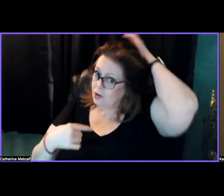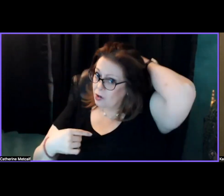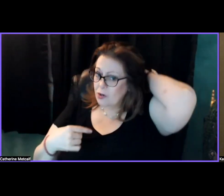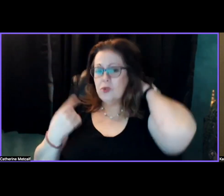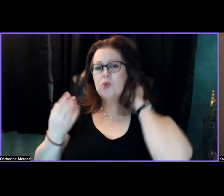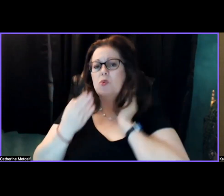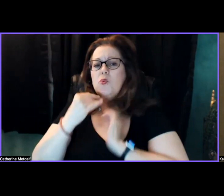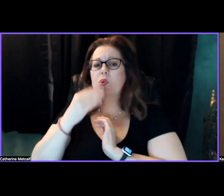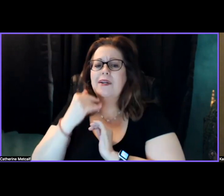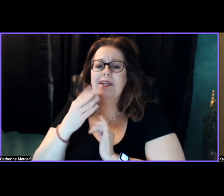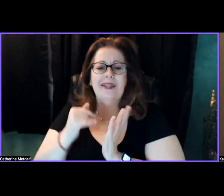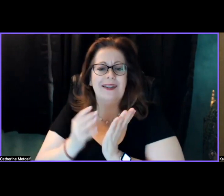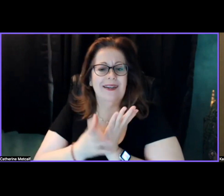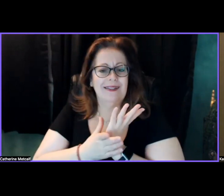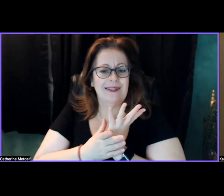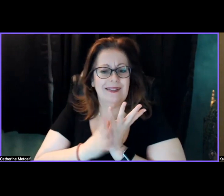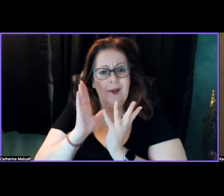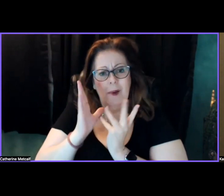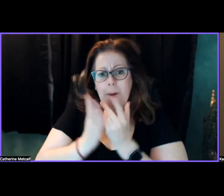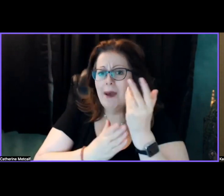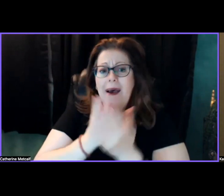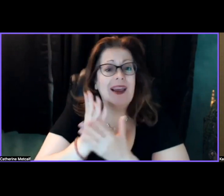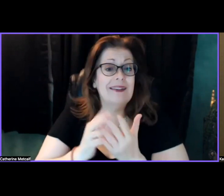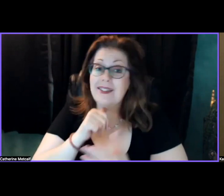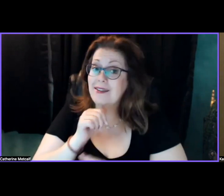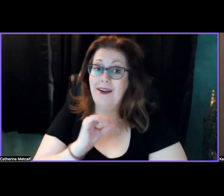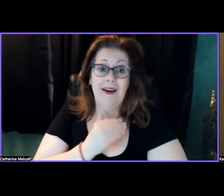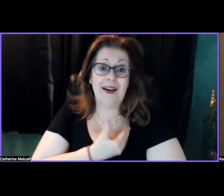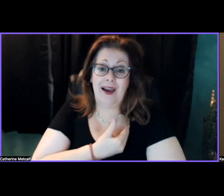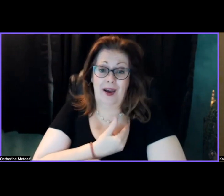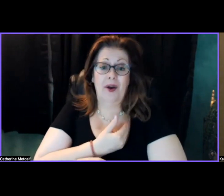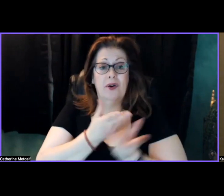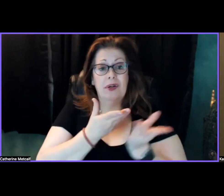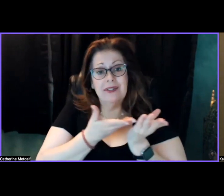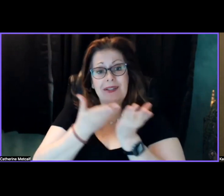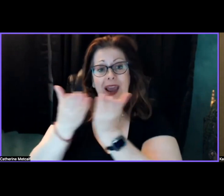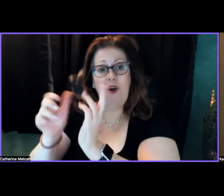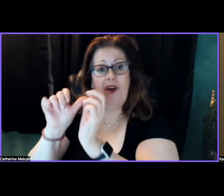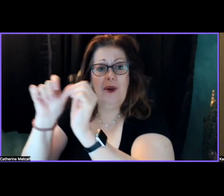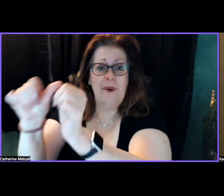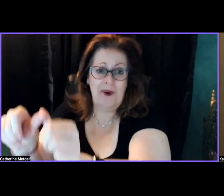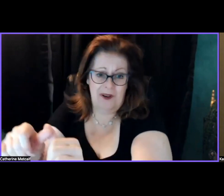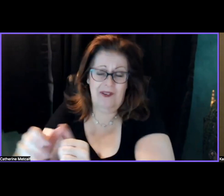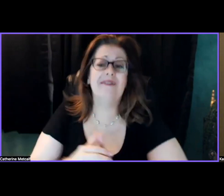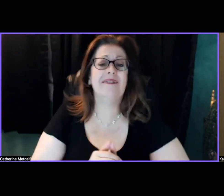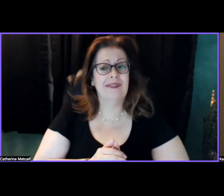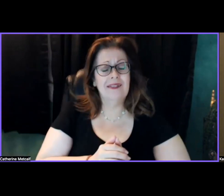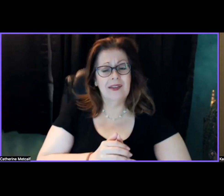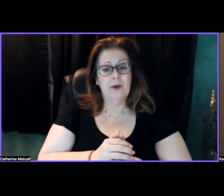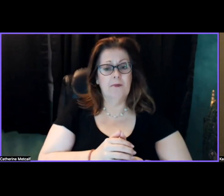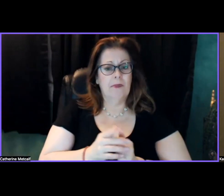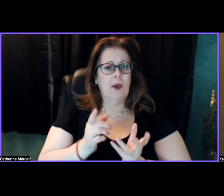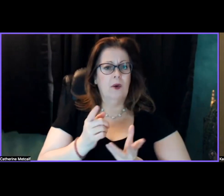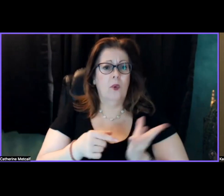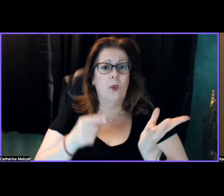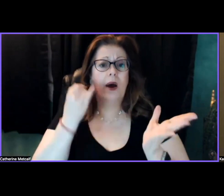own. I'm too young to be this weary. Still, I've been building lifeboats for the big what if.